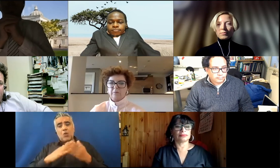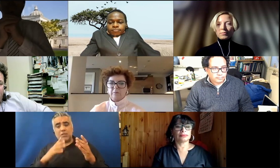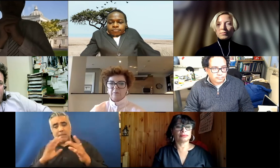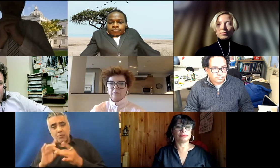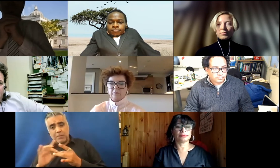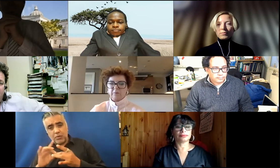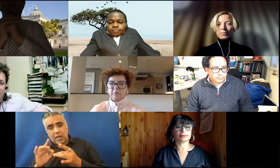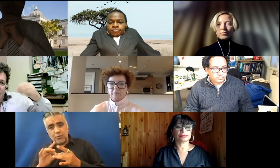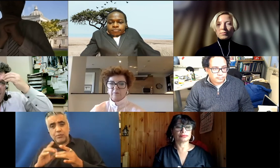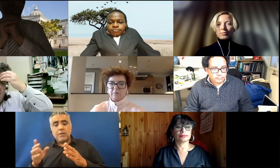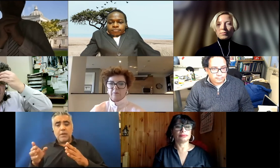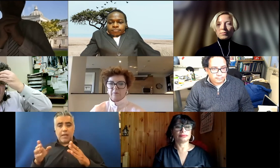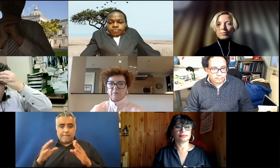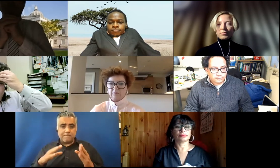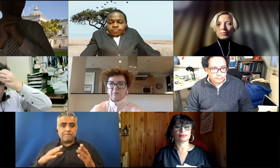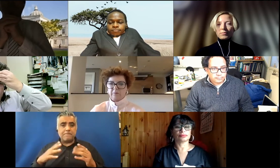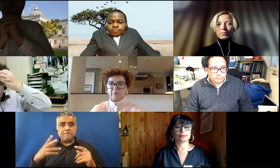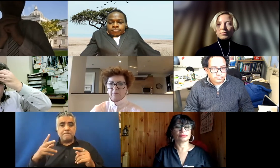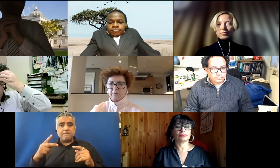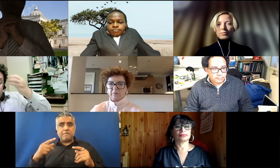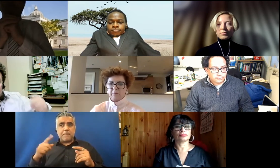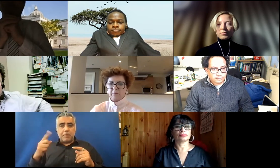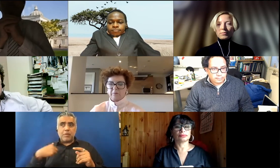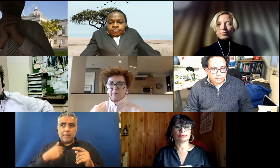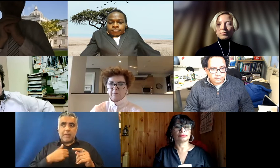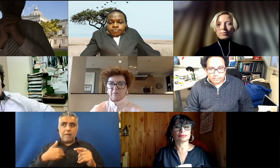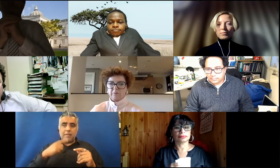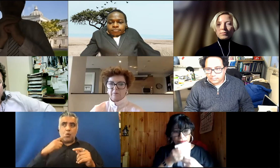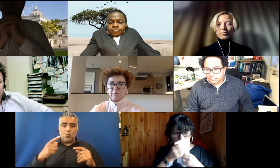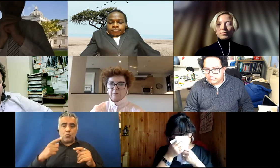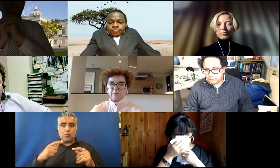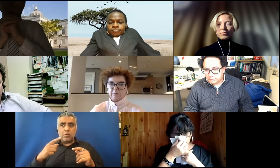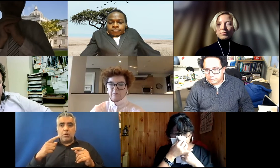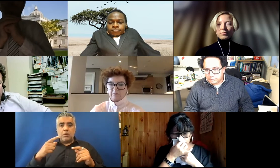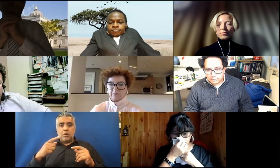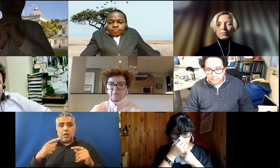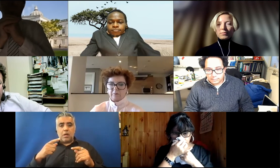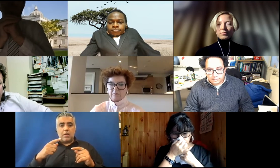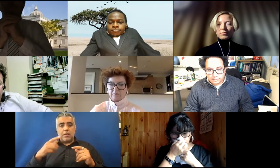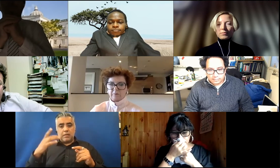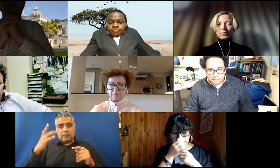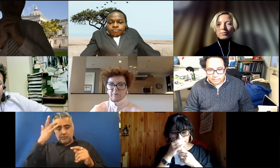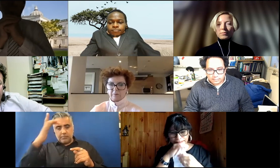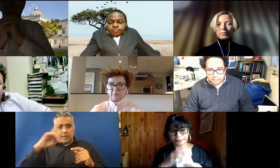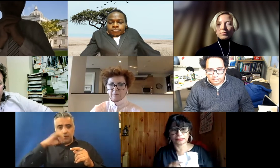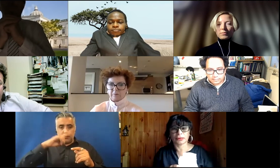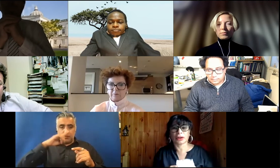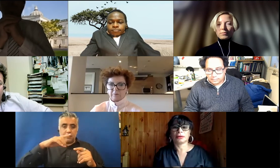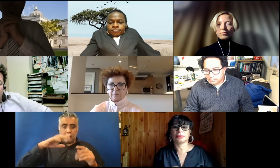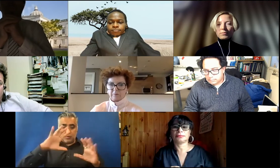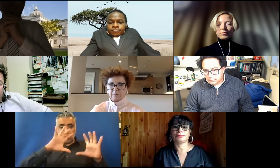example, but there was also this artificial intelligence higher level experts